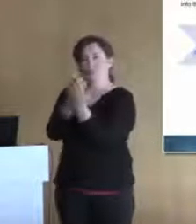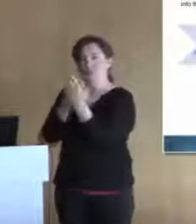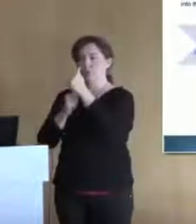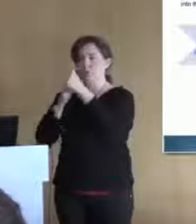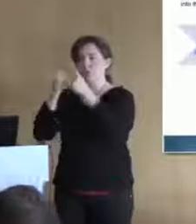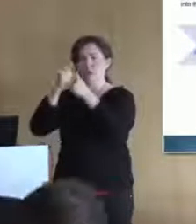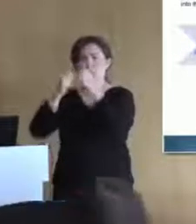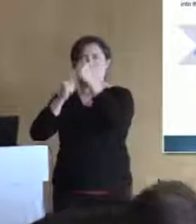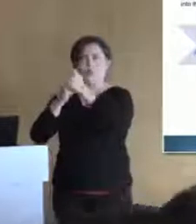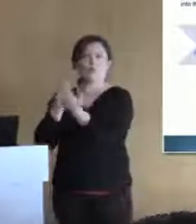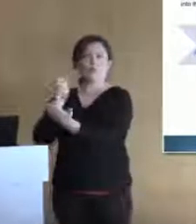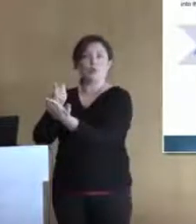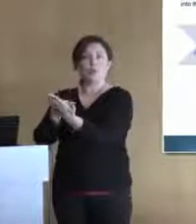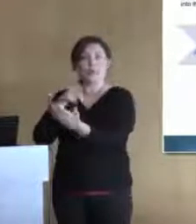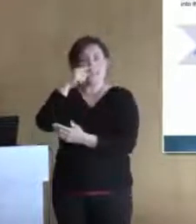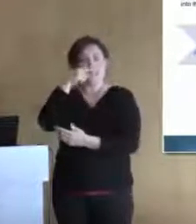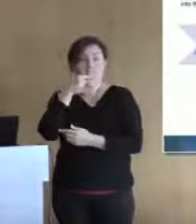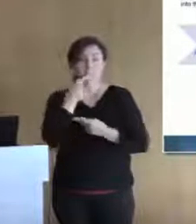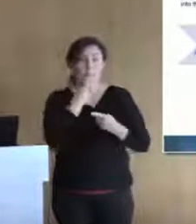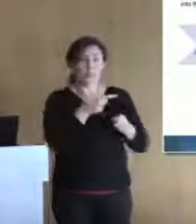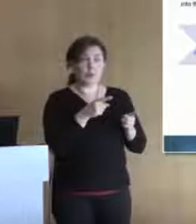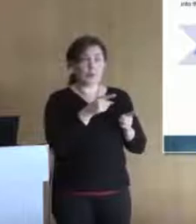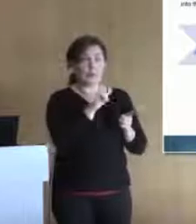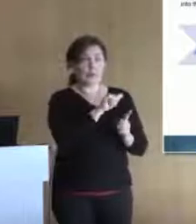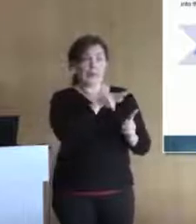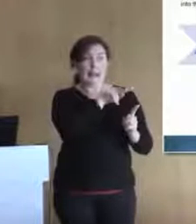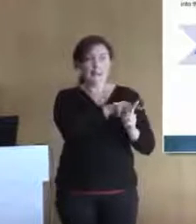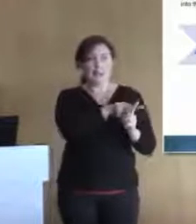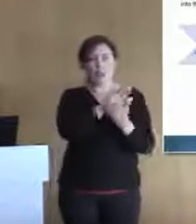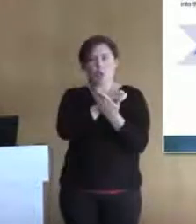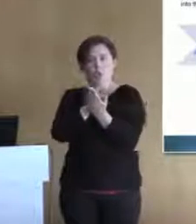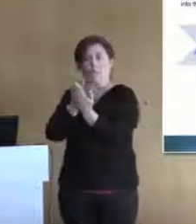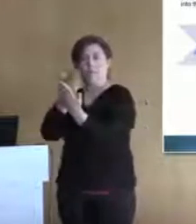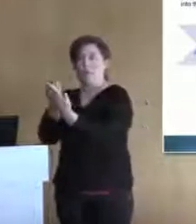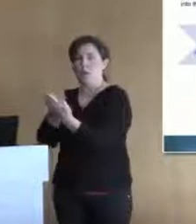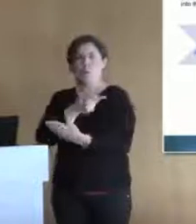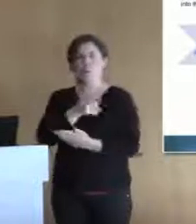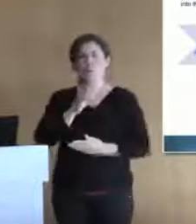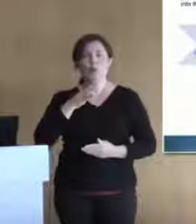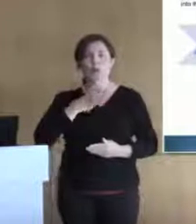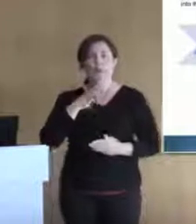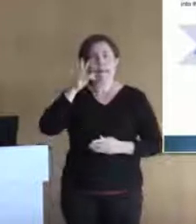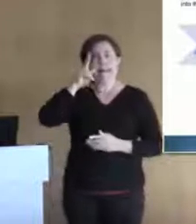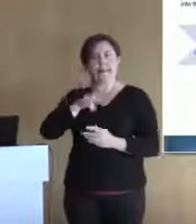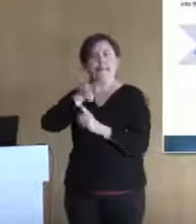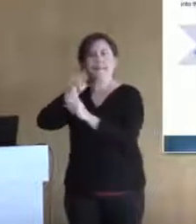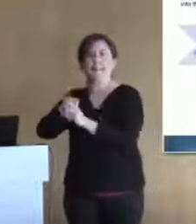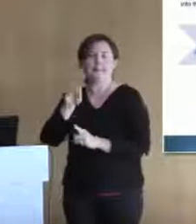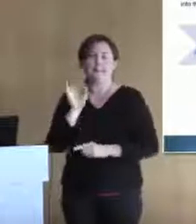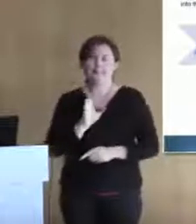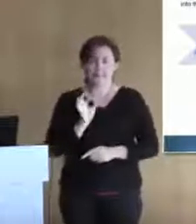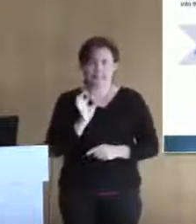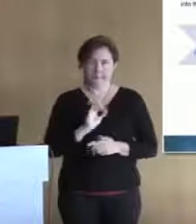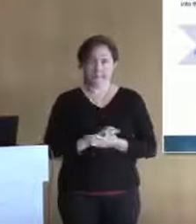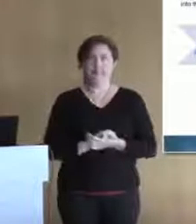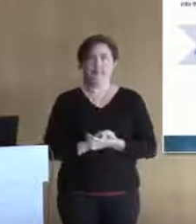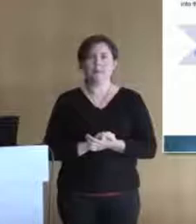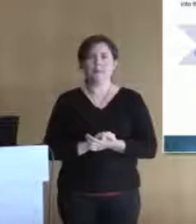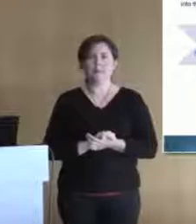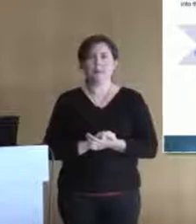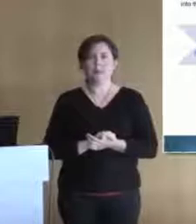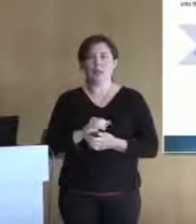process. So the first thing that happened was that the public housing waiting list has converted into the structure of